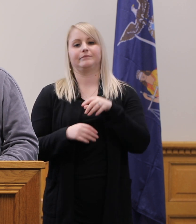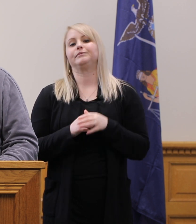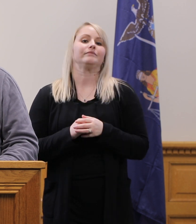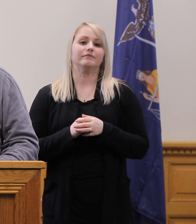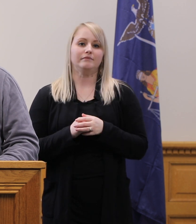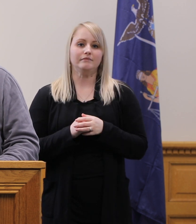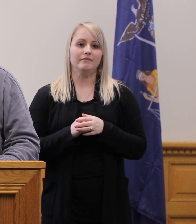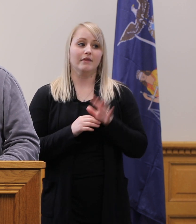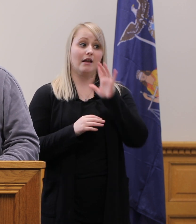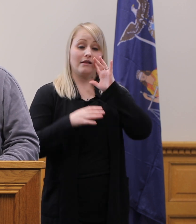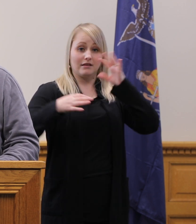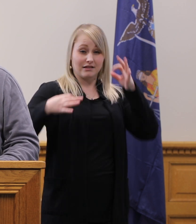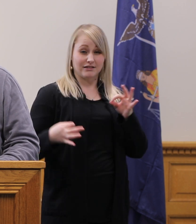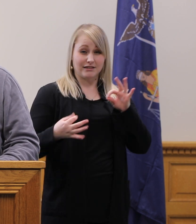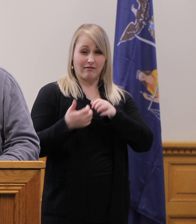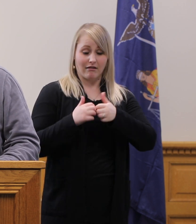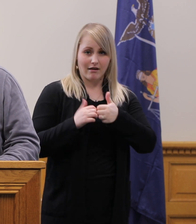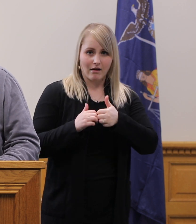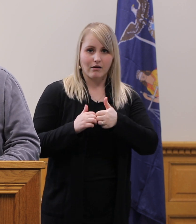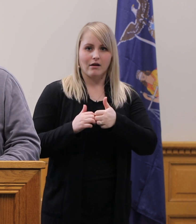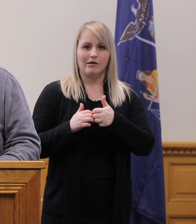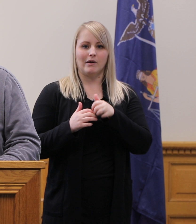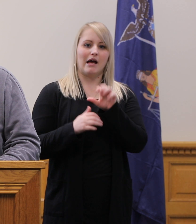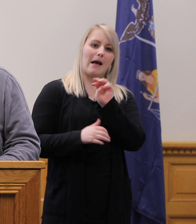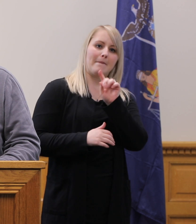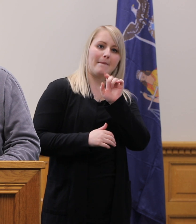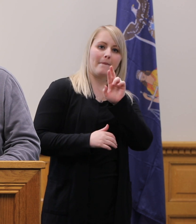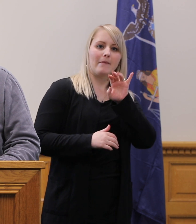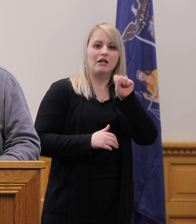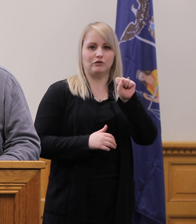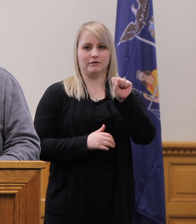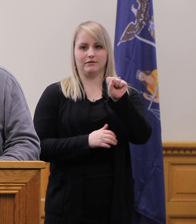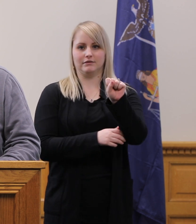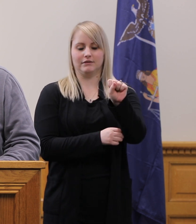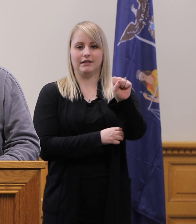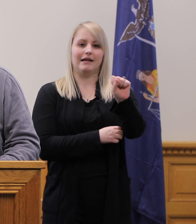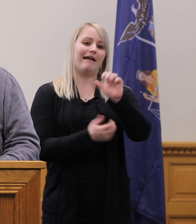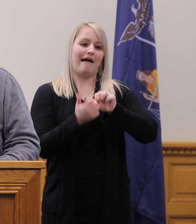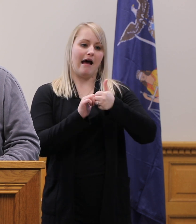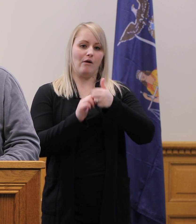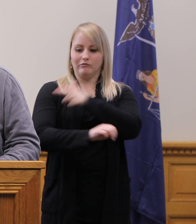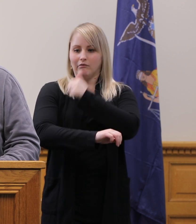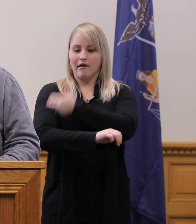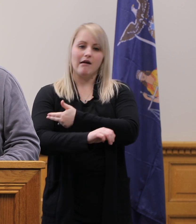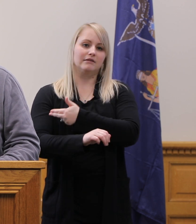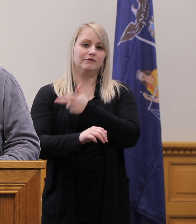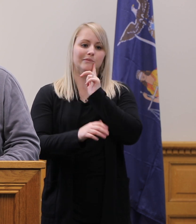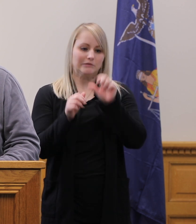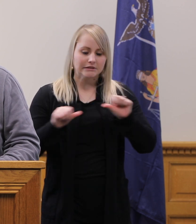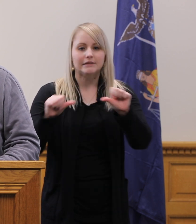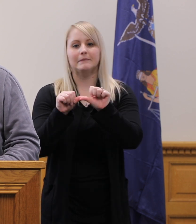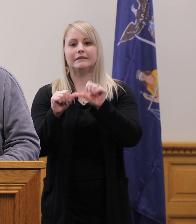based on metrics, and the state health department will be looking at regional hospital capacity and how much stress there is on the regional healthcare